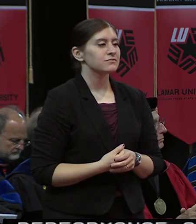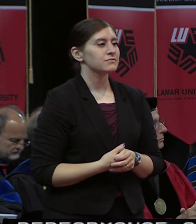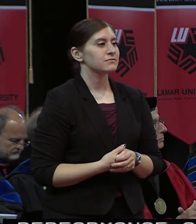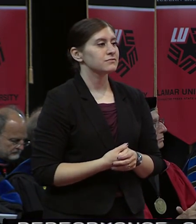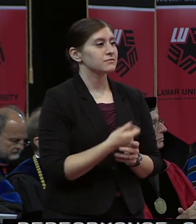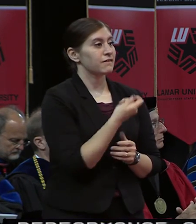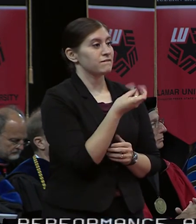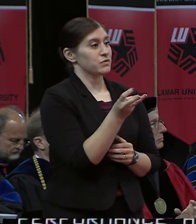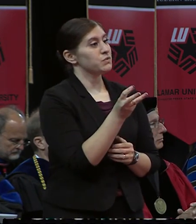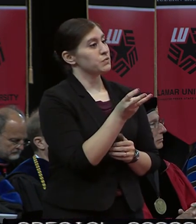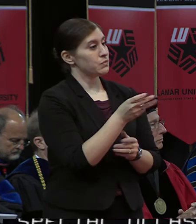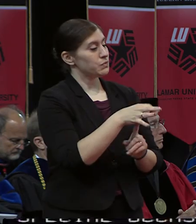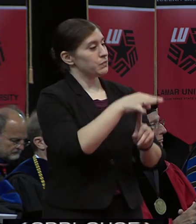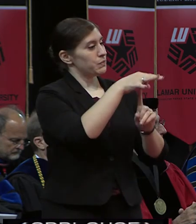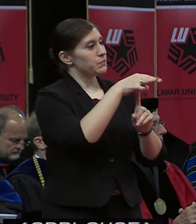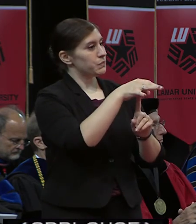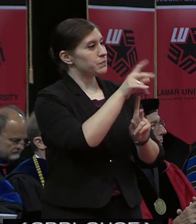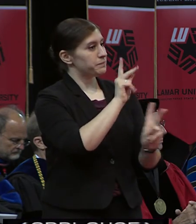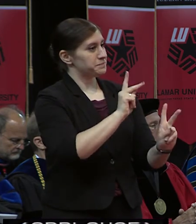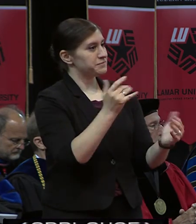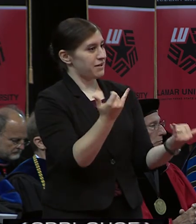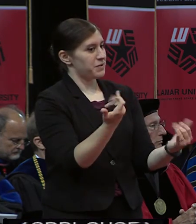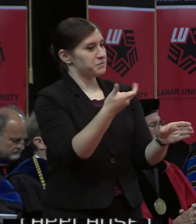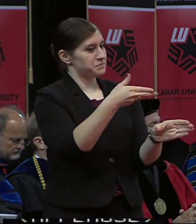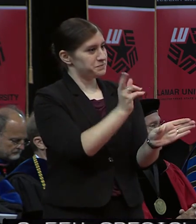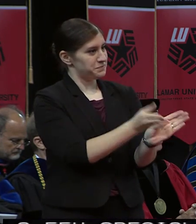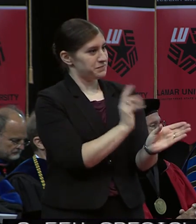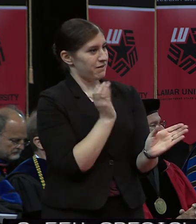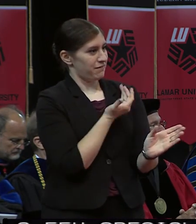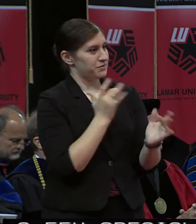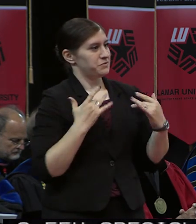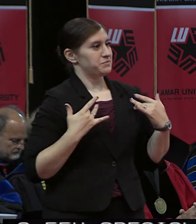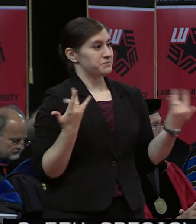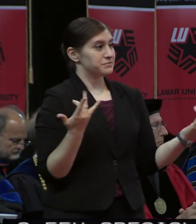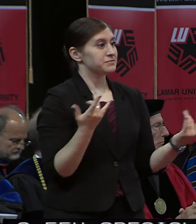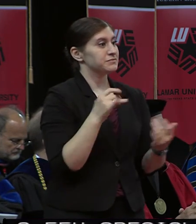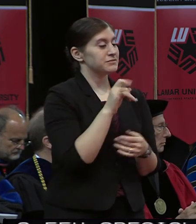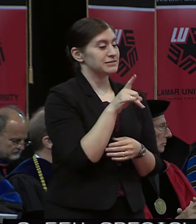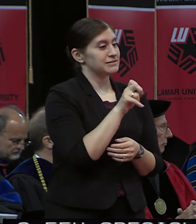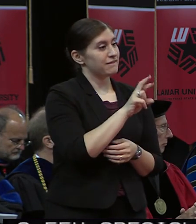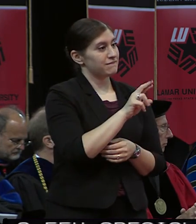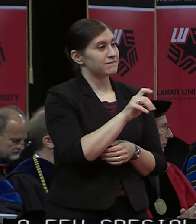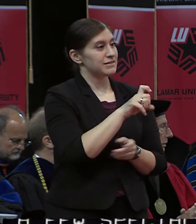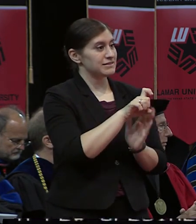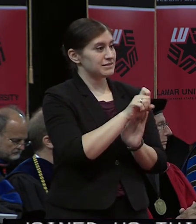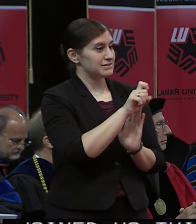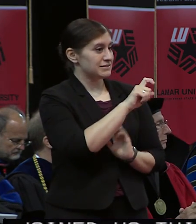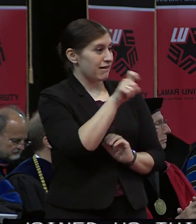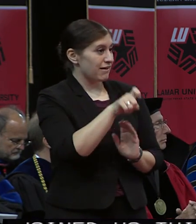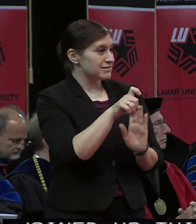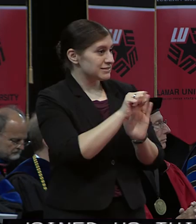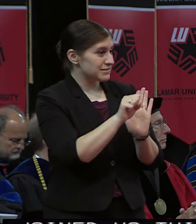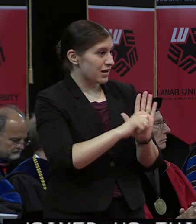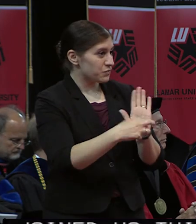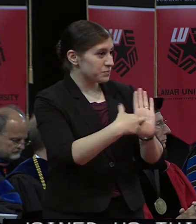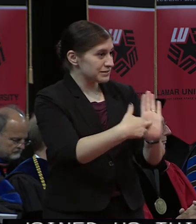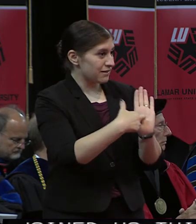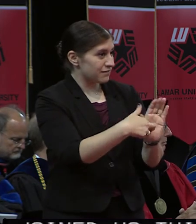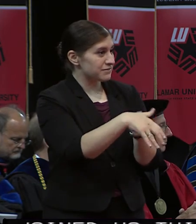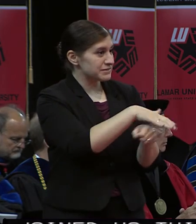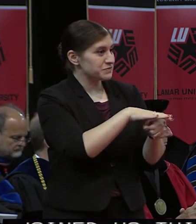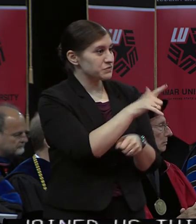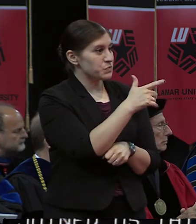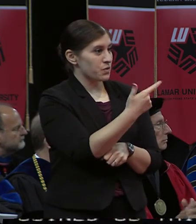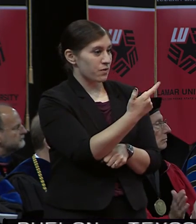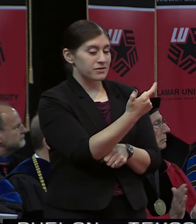A few special guests also have joined us this evening. Mr. Dade Phelan, Texas State Representative, District